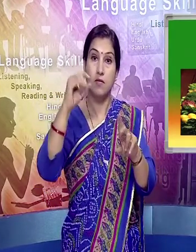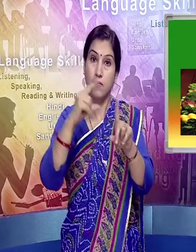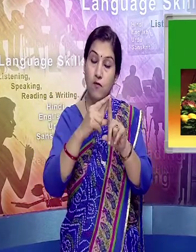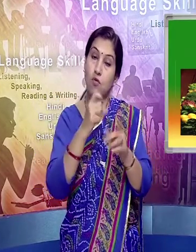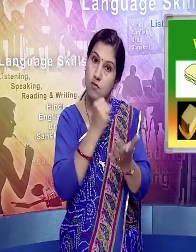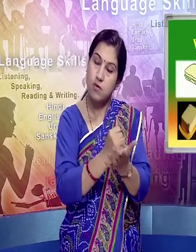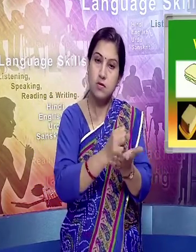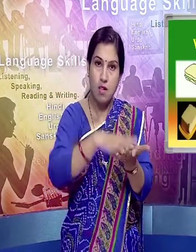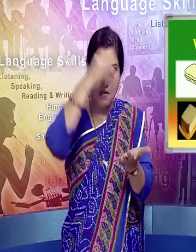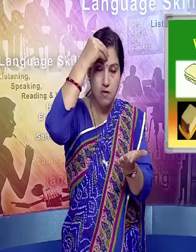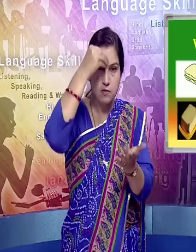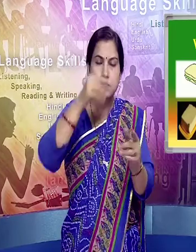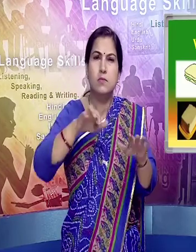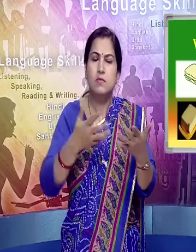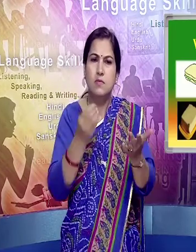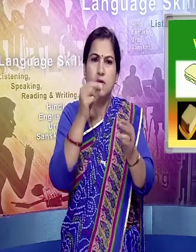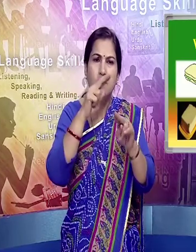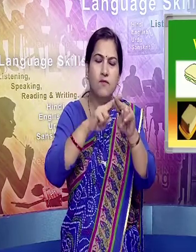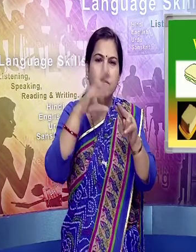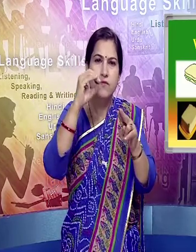and what is food's composition.